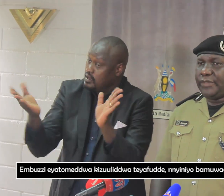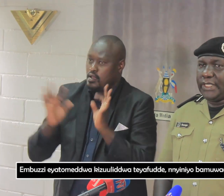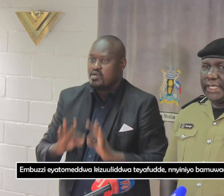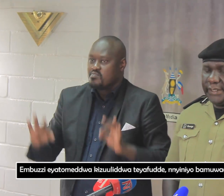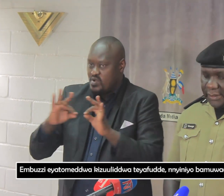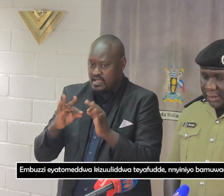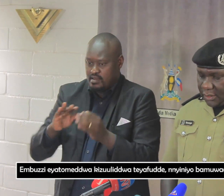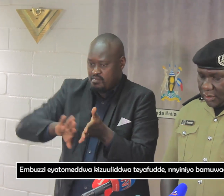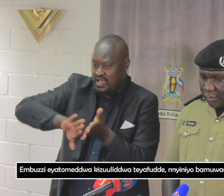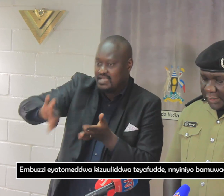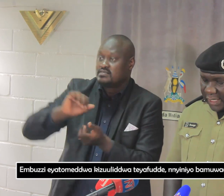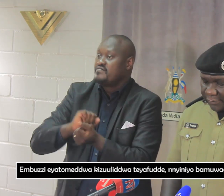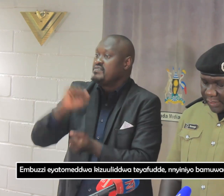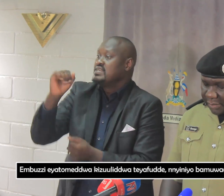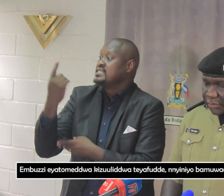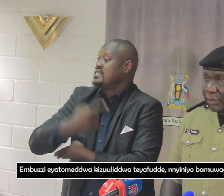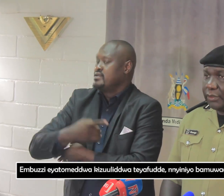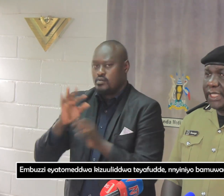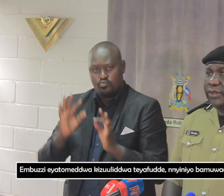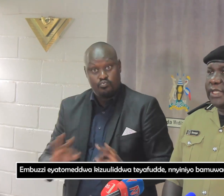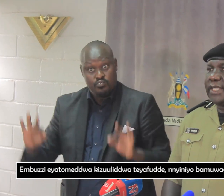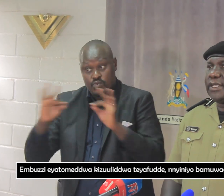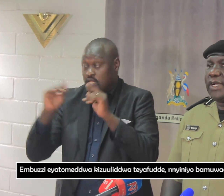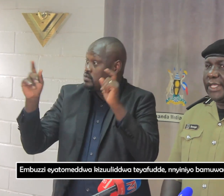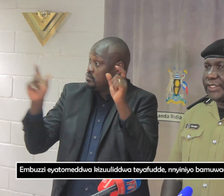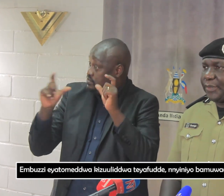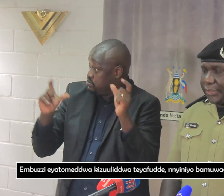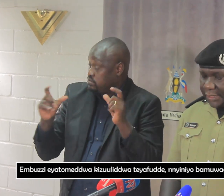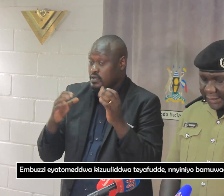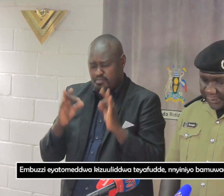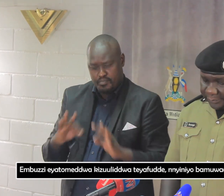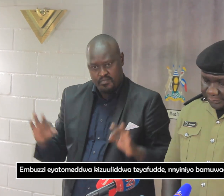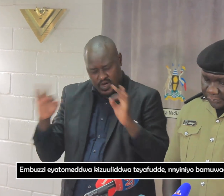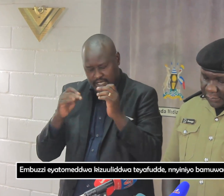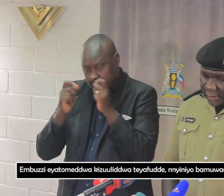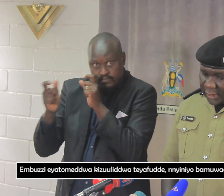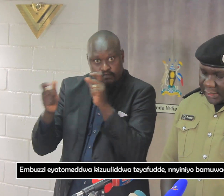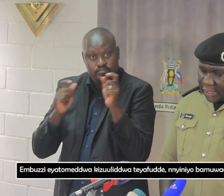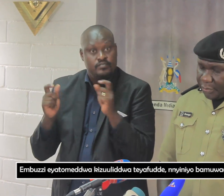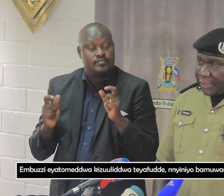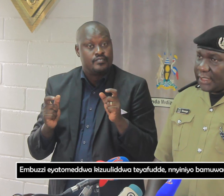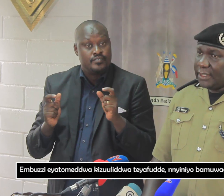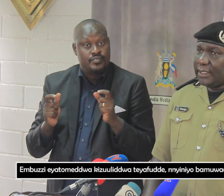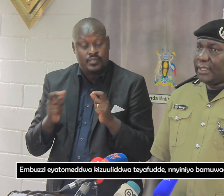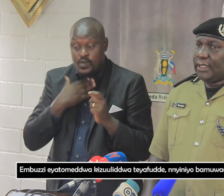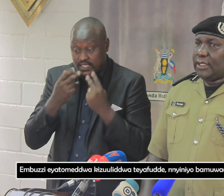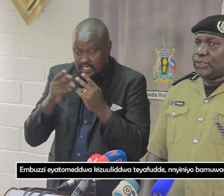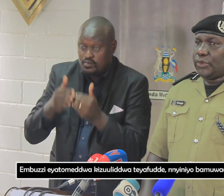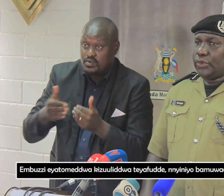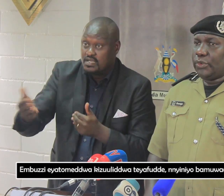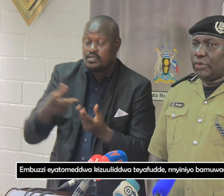remaining 15 days of the curfew and partial lockdown as our highest priority, a turning point